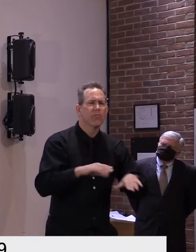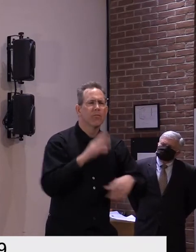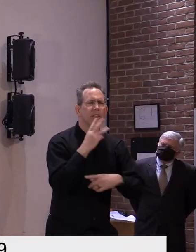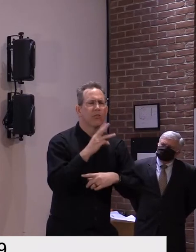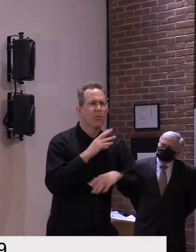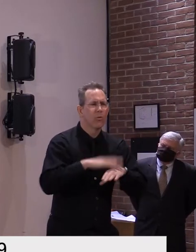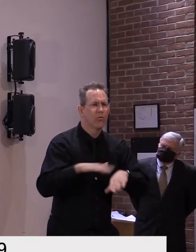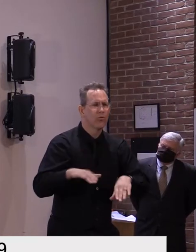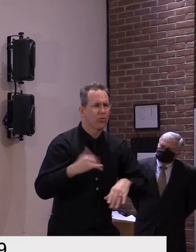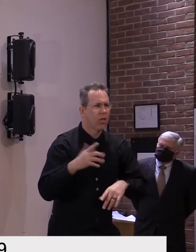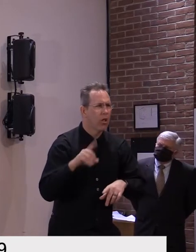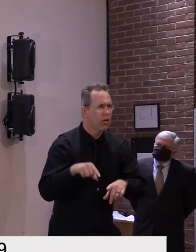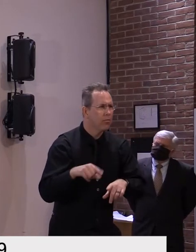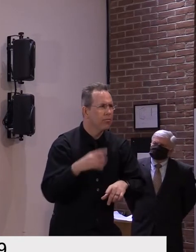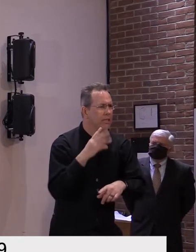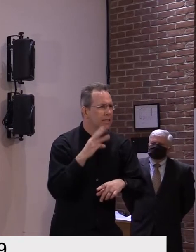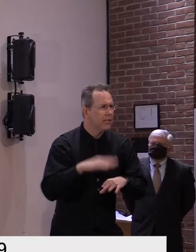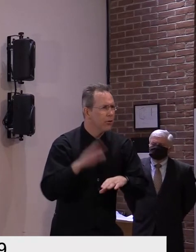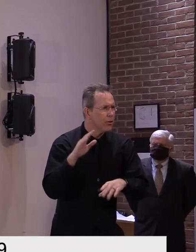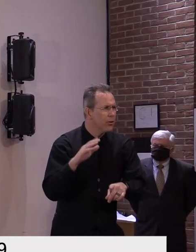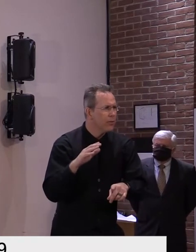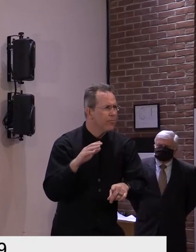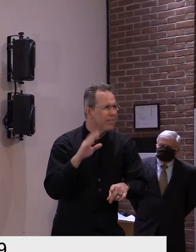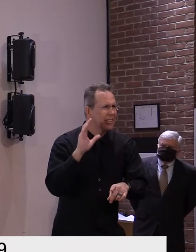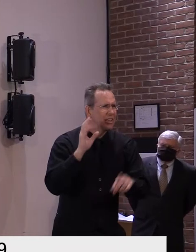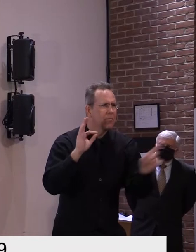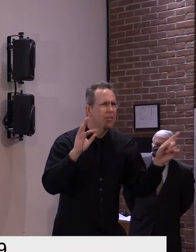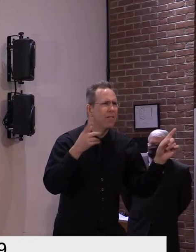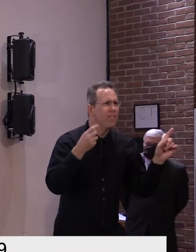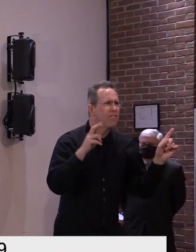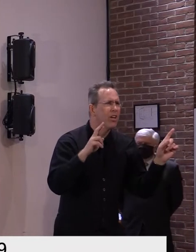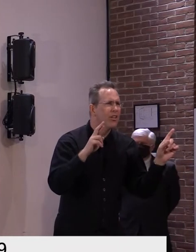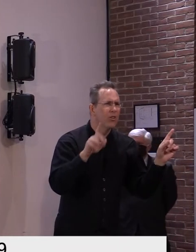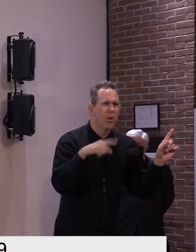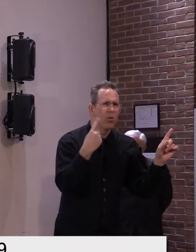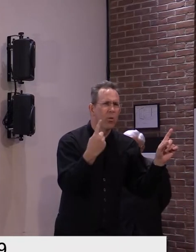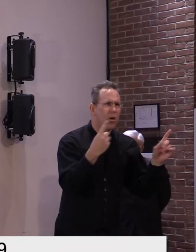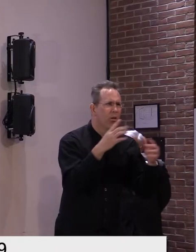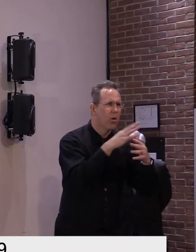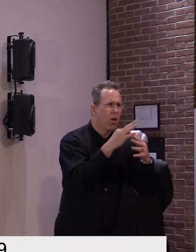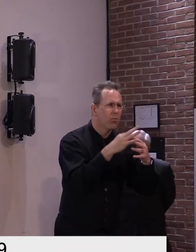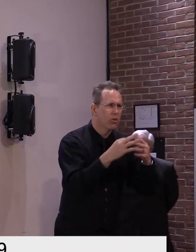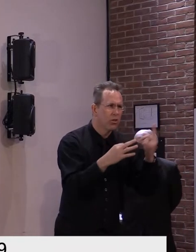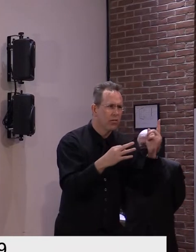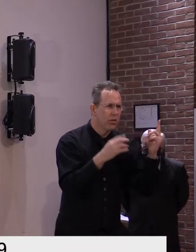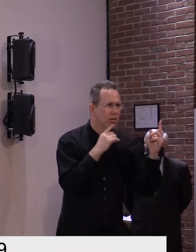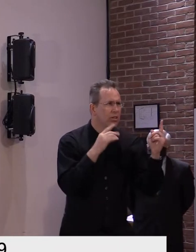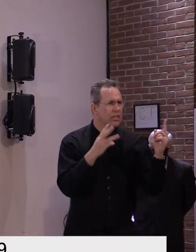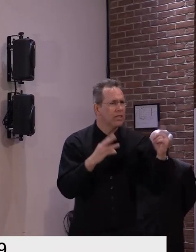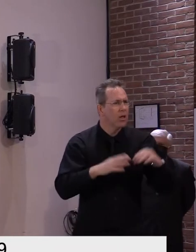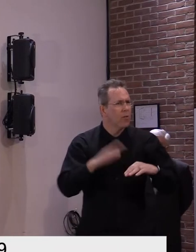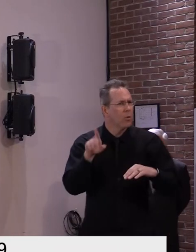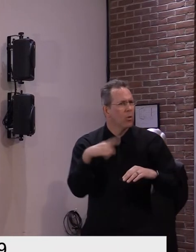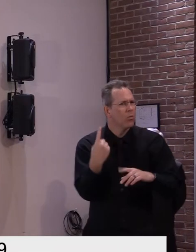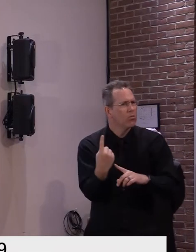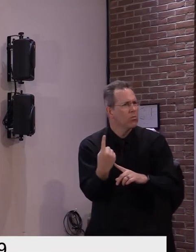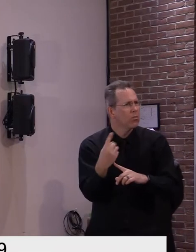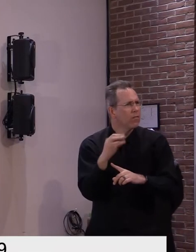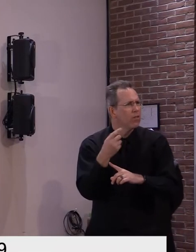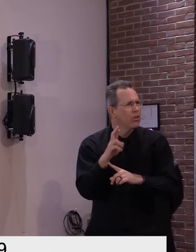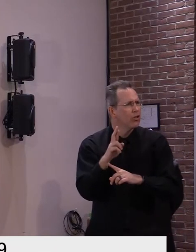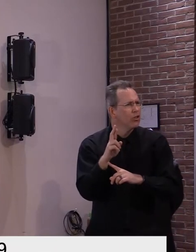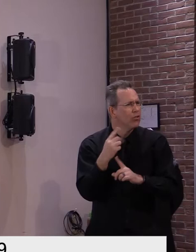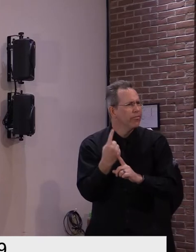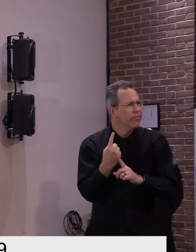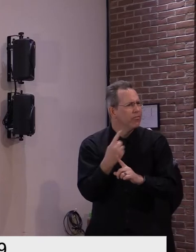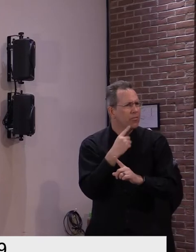has approval for vaccinating 16-year-olds. So how do they figure out